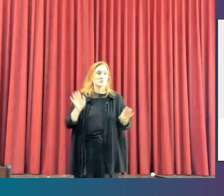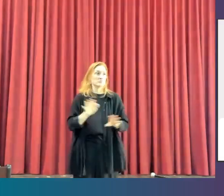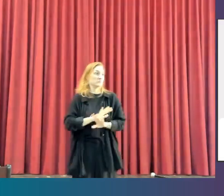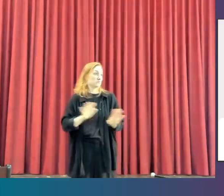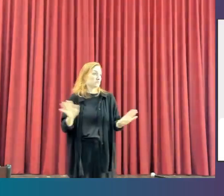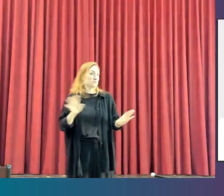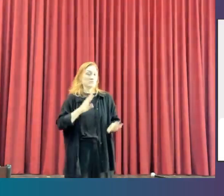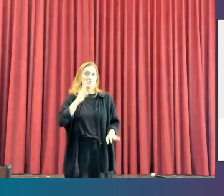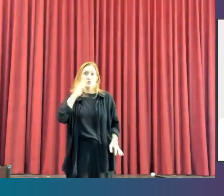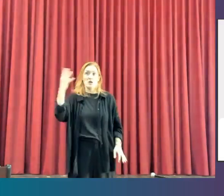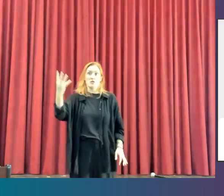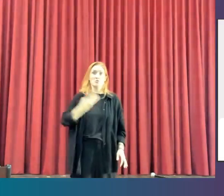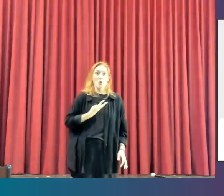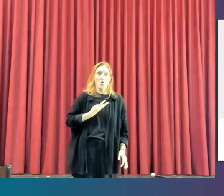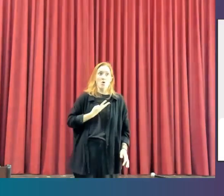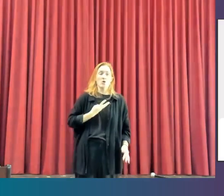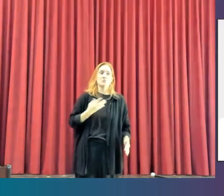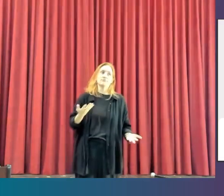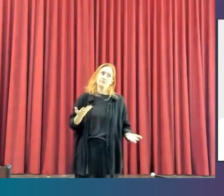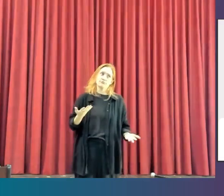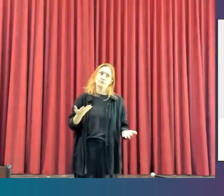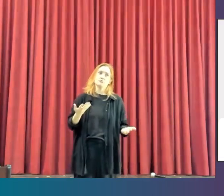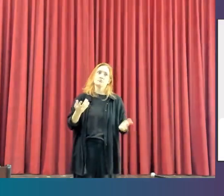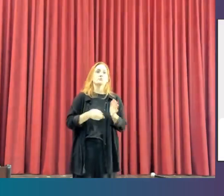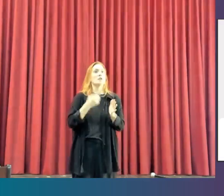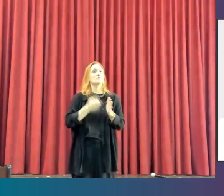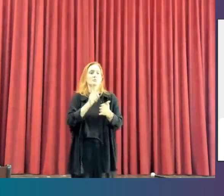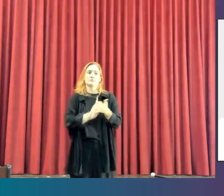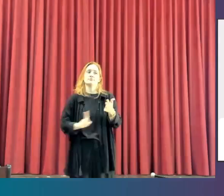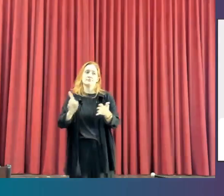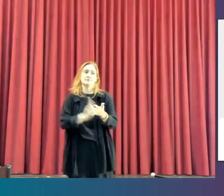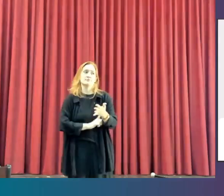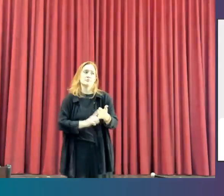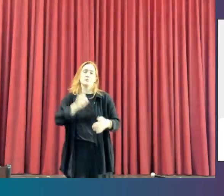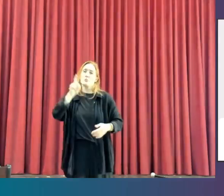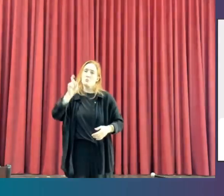us, that can be discrimination.